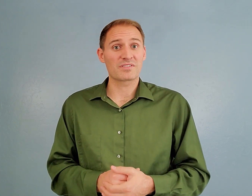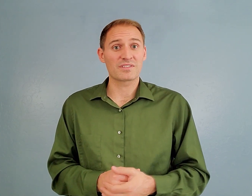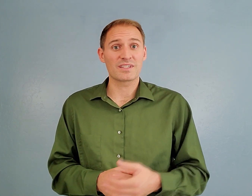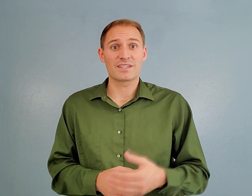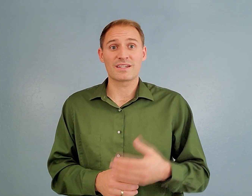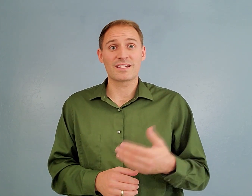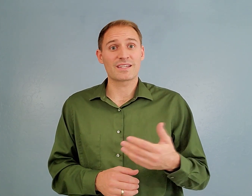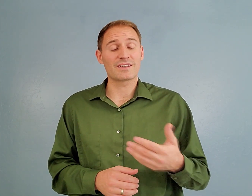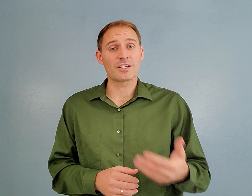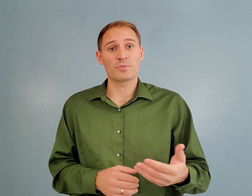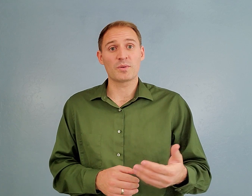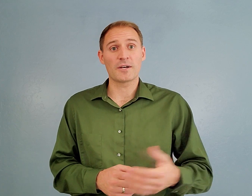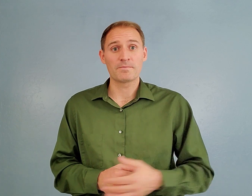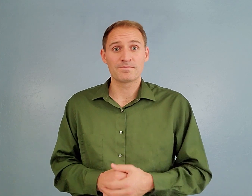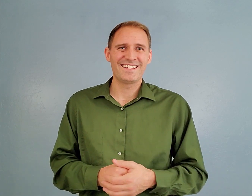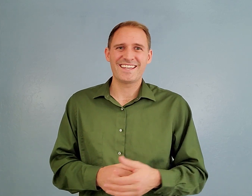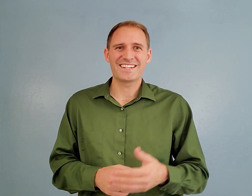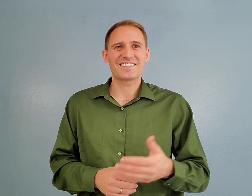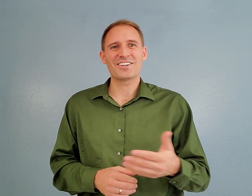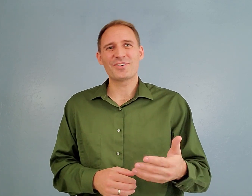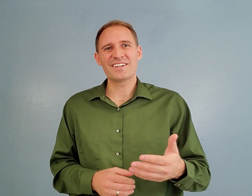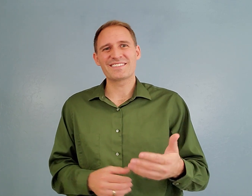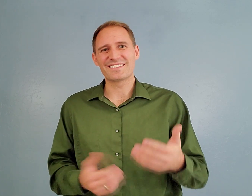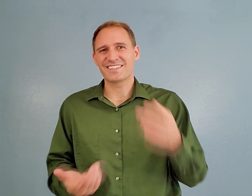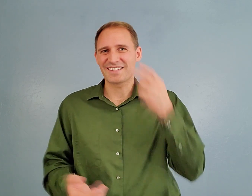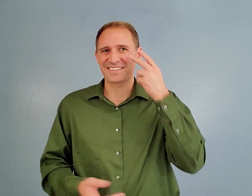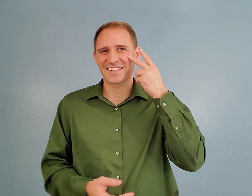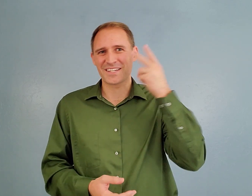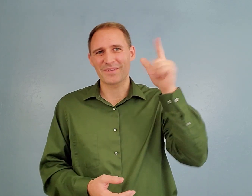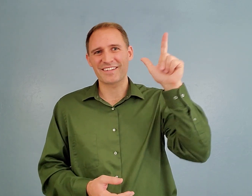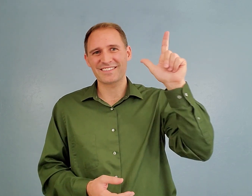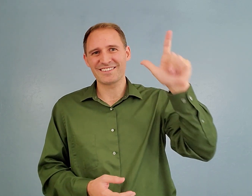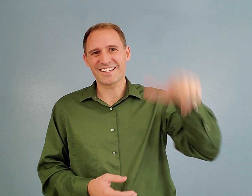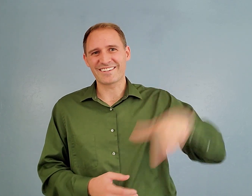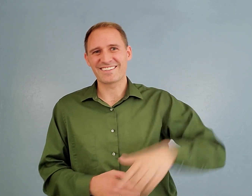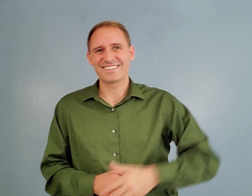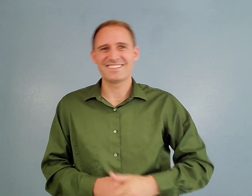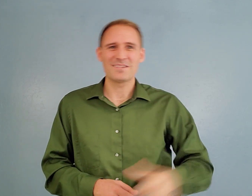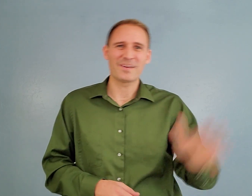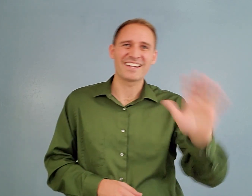personally and I can help you out. And as always, until next time, I'll see you later. Bye.